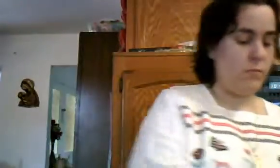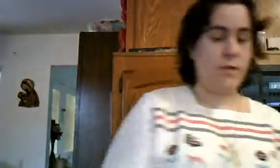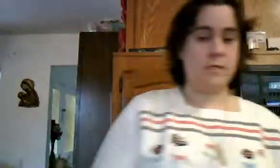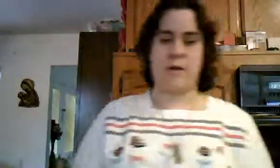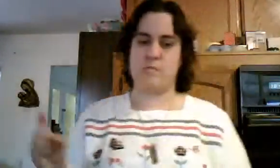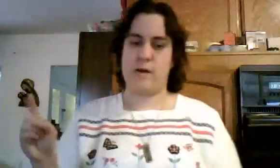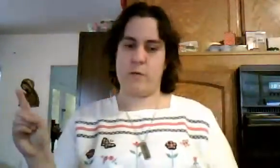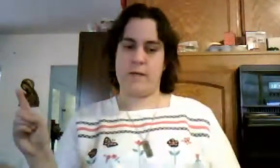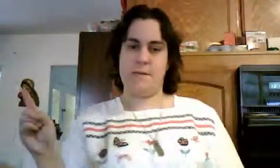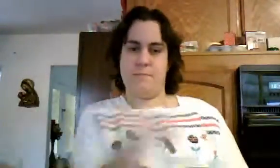To pass by quickly.